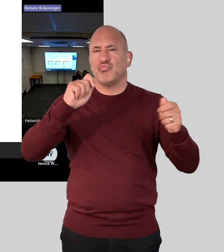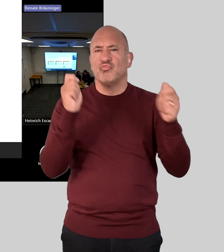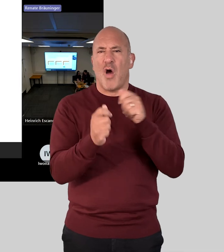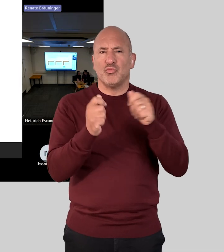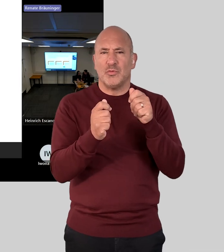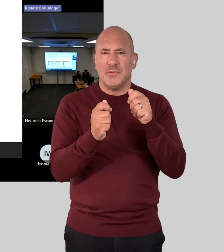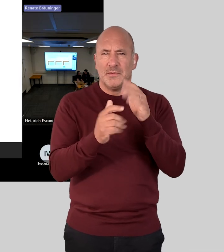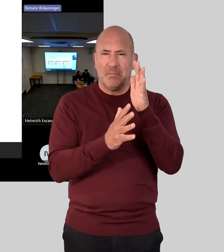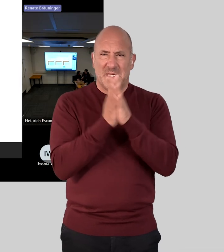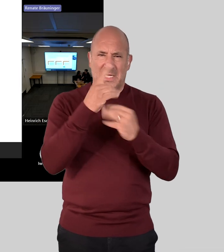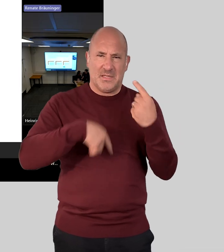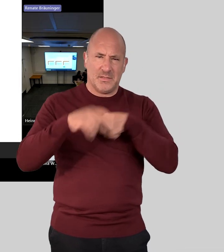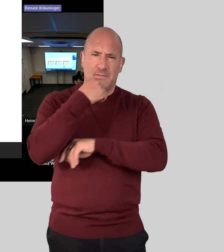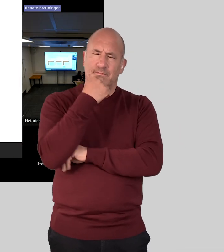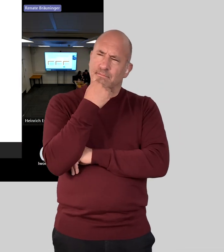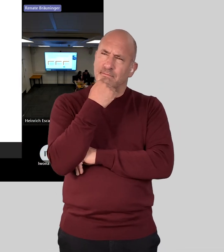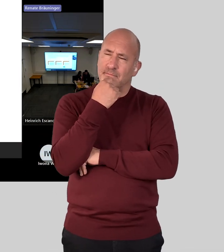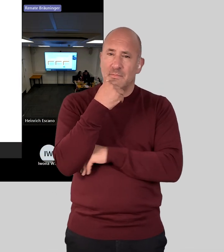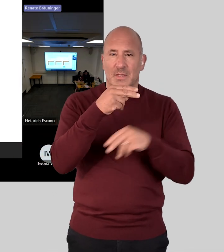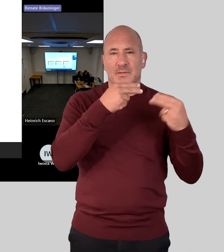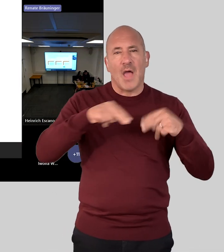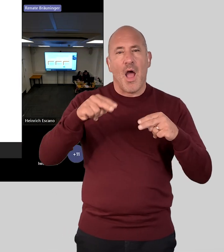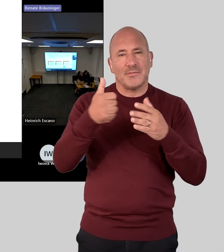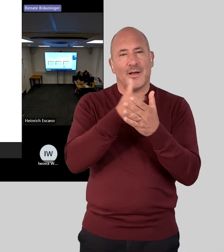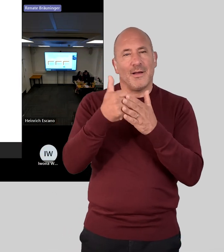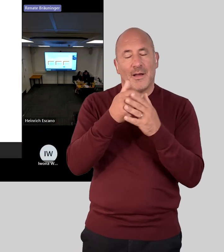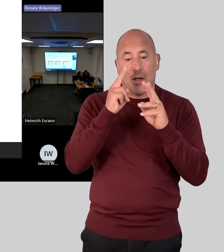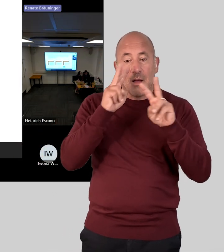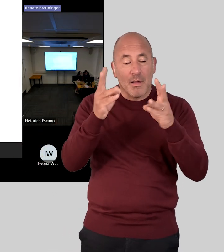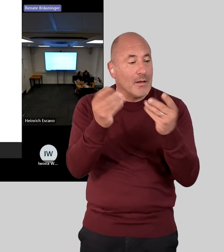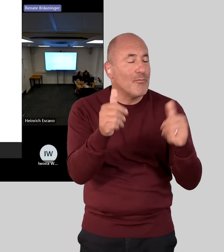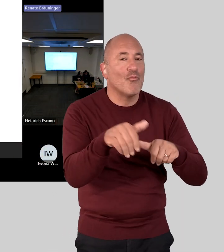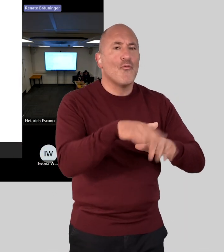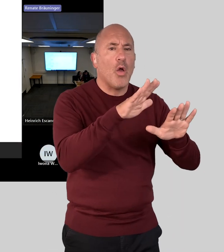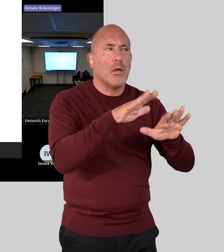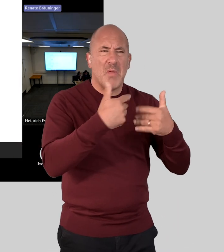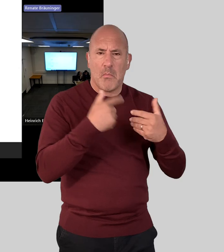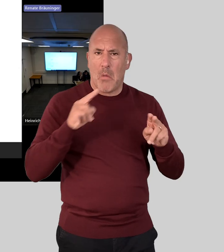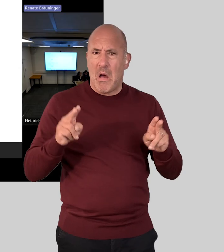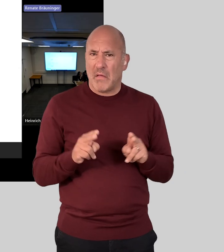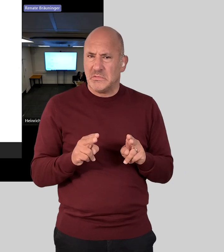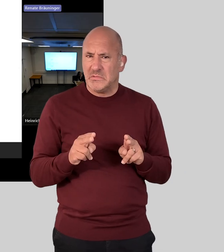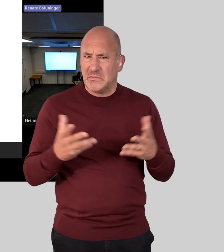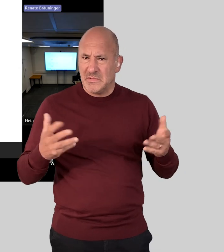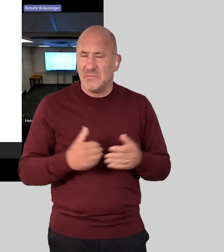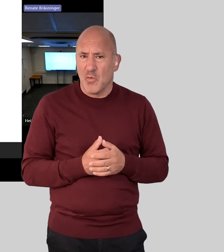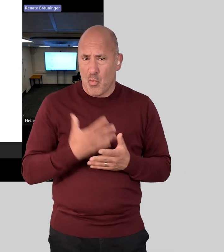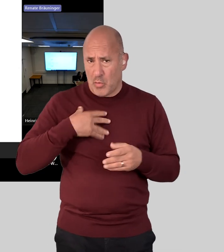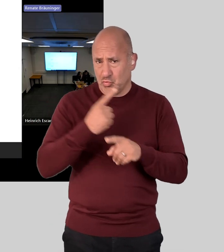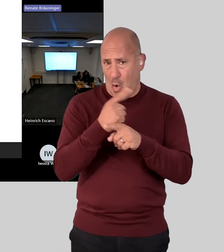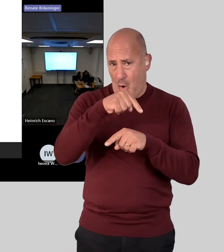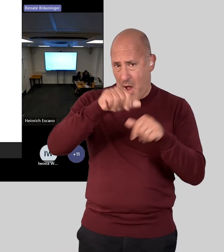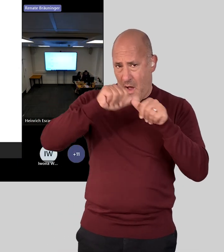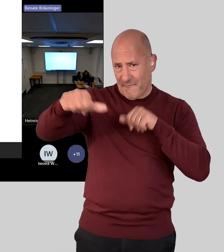These technological changes could make one wonder whether dance has become less ephemeral. To talk